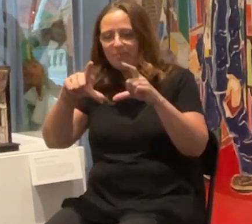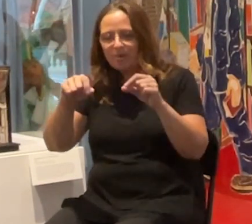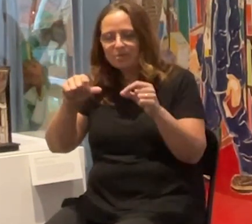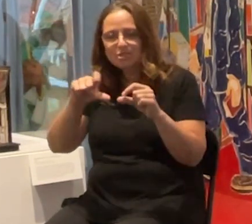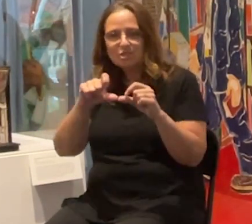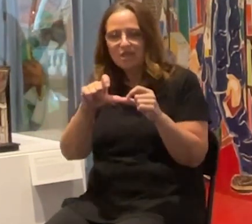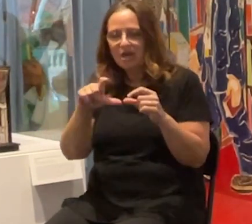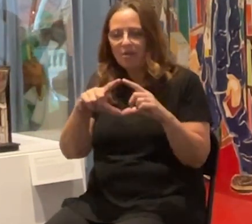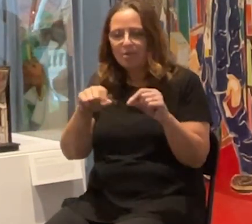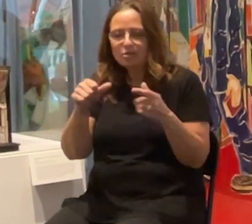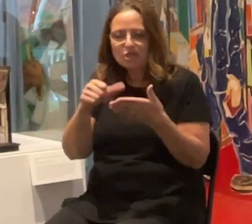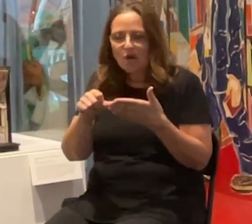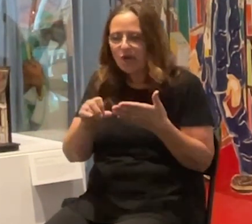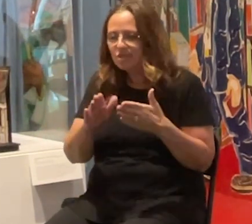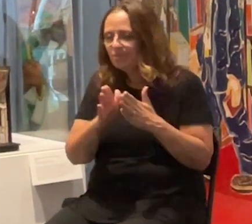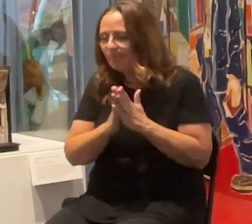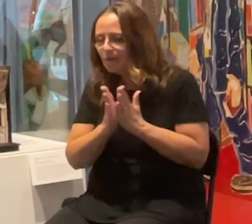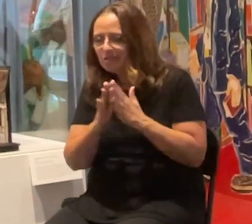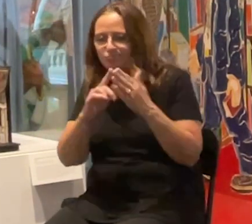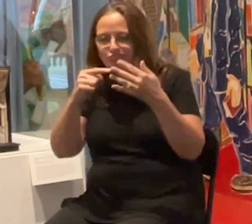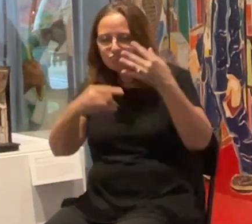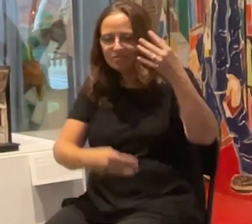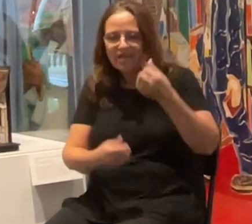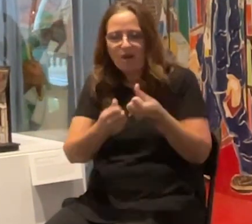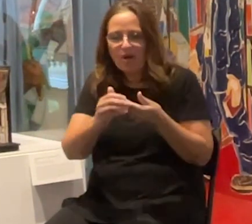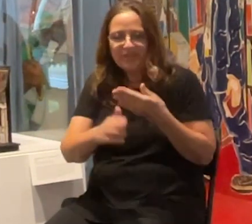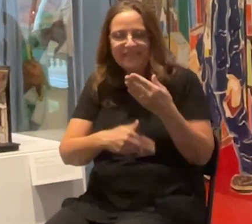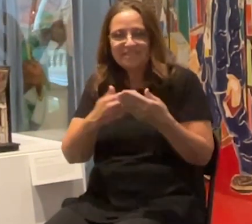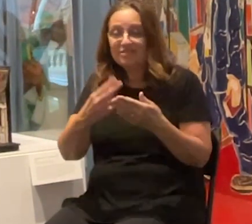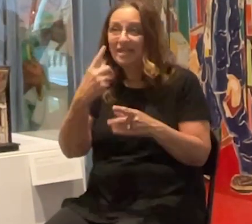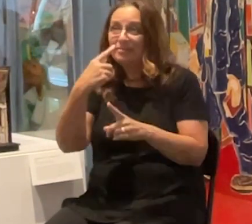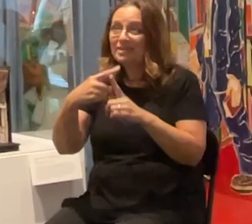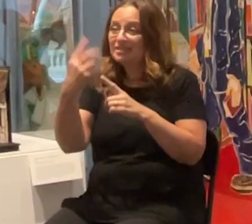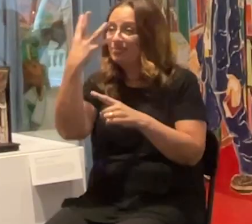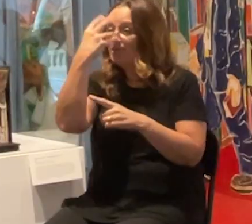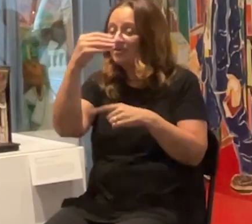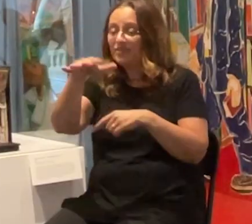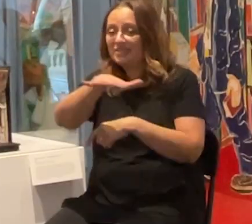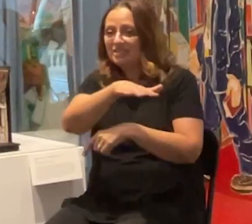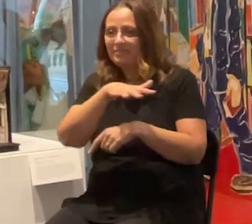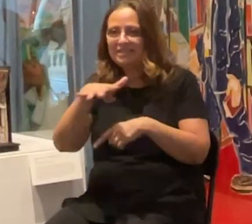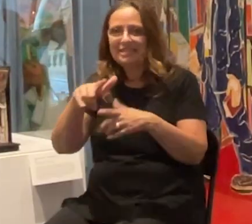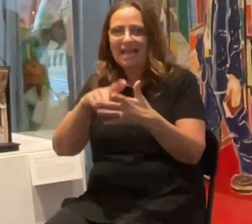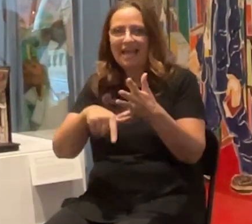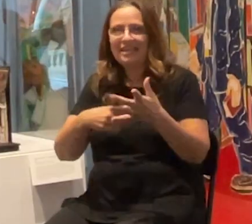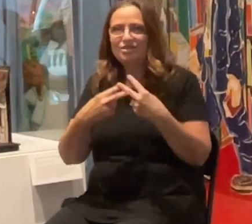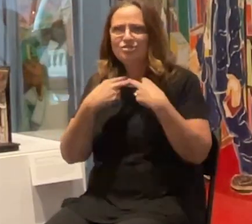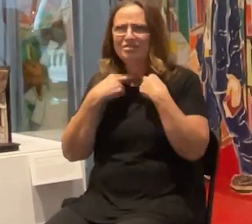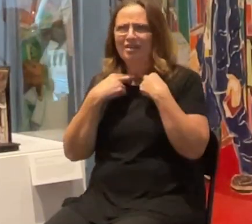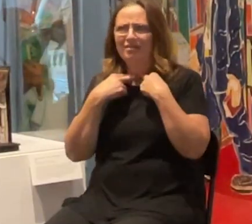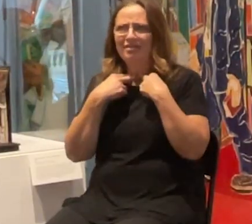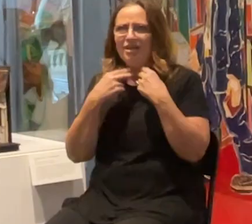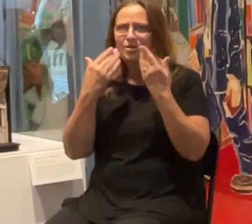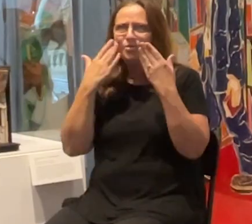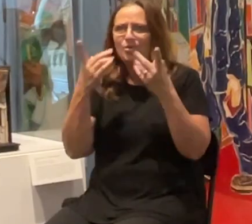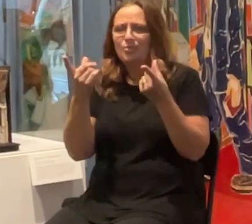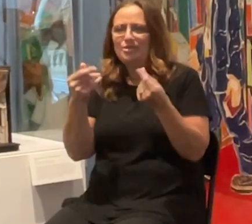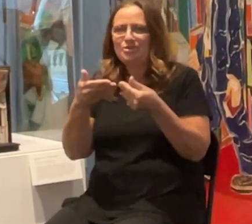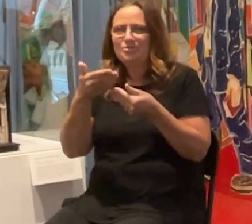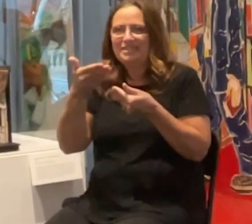history to support you, and a beautiful space, and you don't know what to make anymore as an artist. So that was kind of the